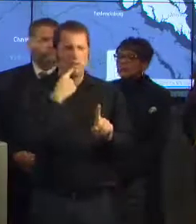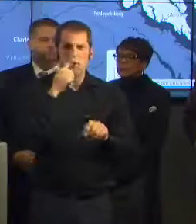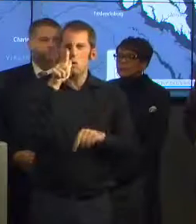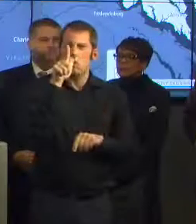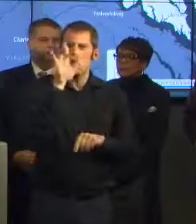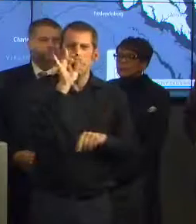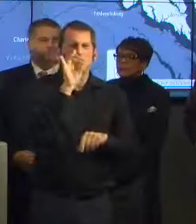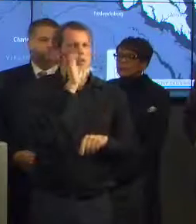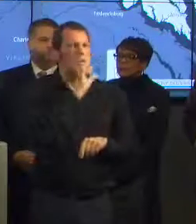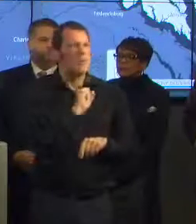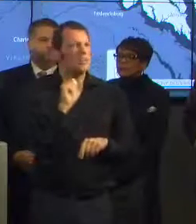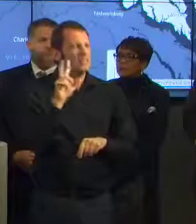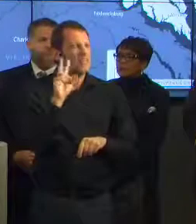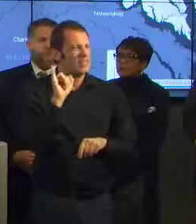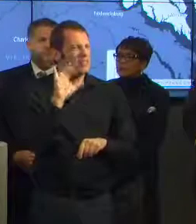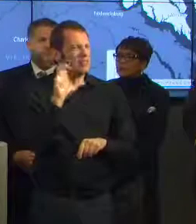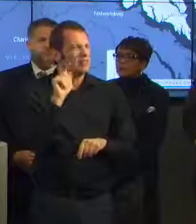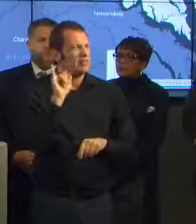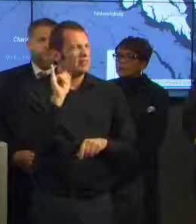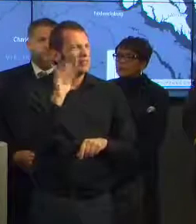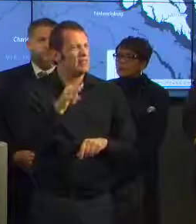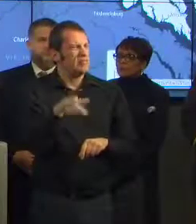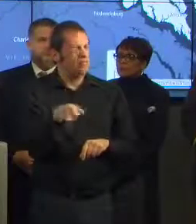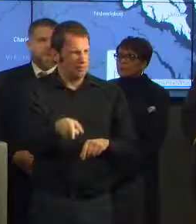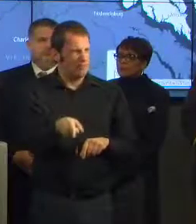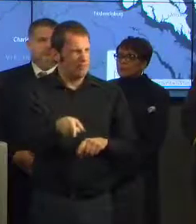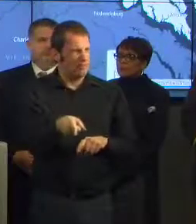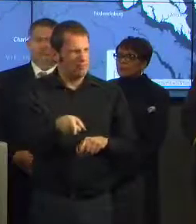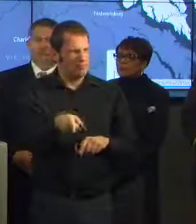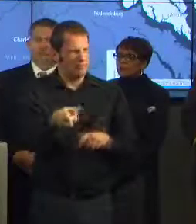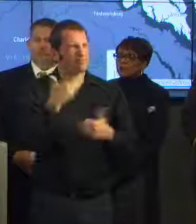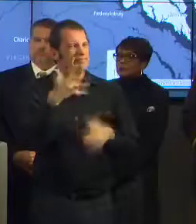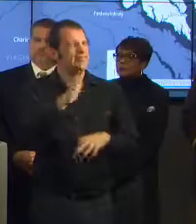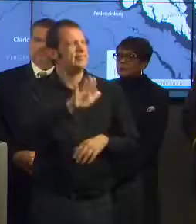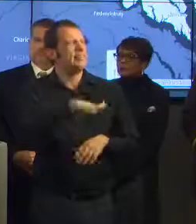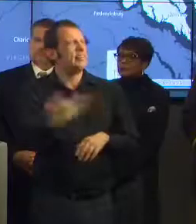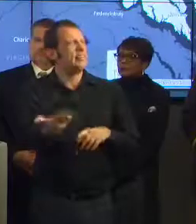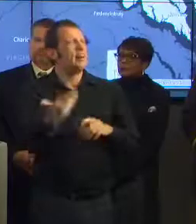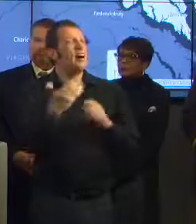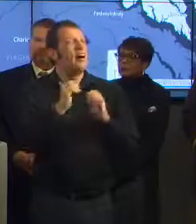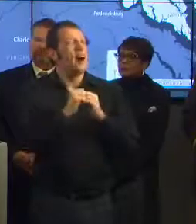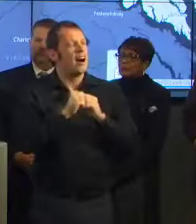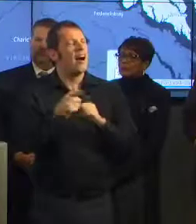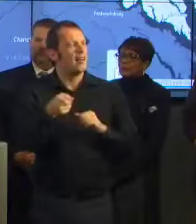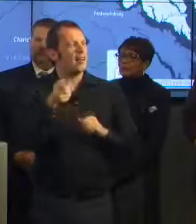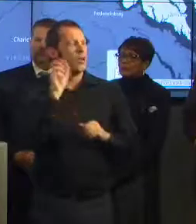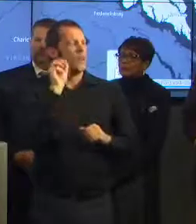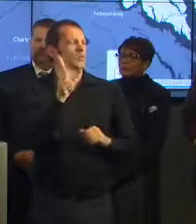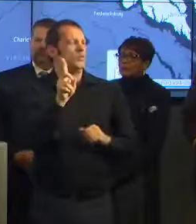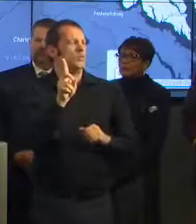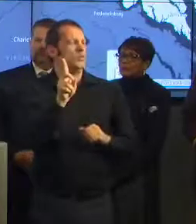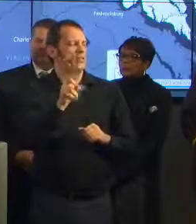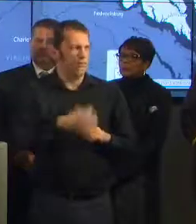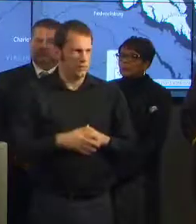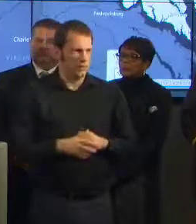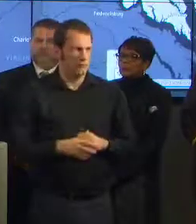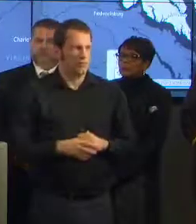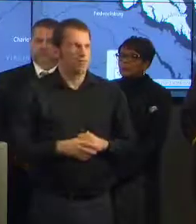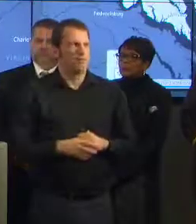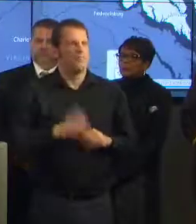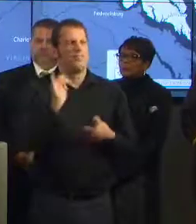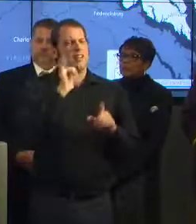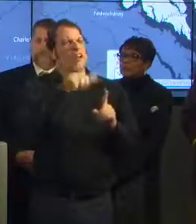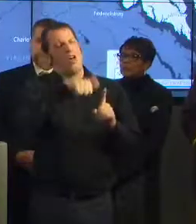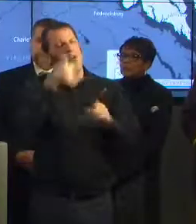just struck me that we really have a problem here. And then the other weekend, I was with my grandson, 13-year-old grandson in seventh